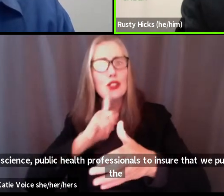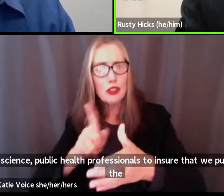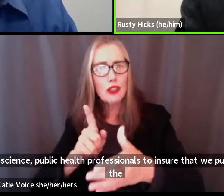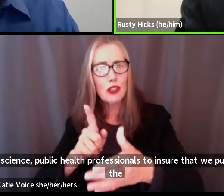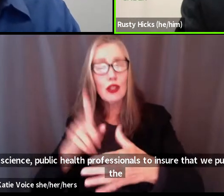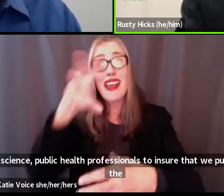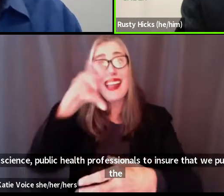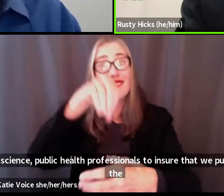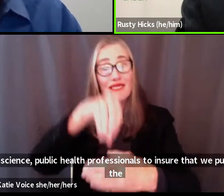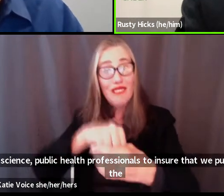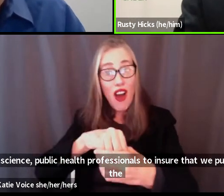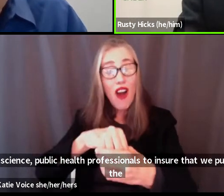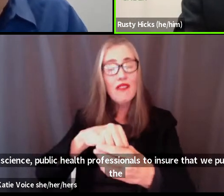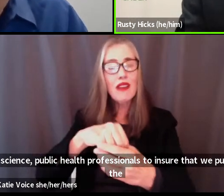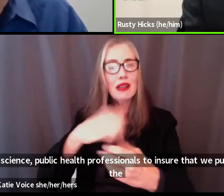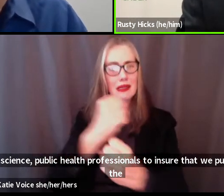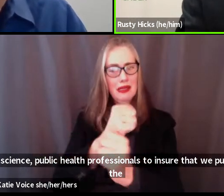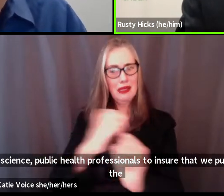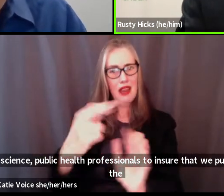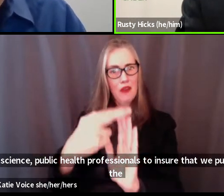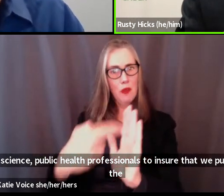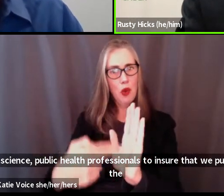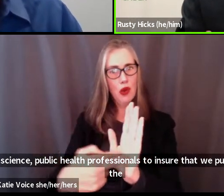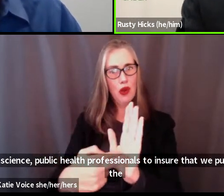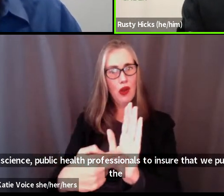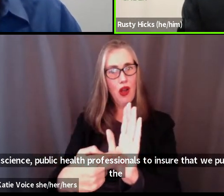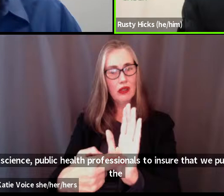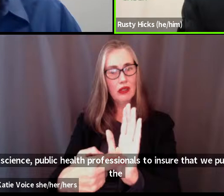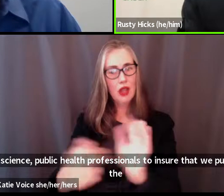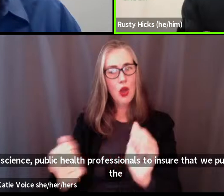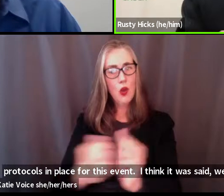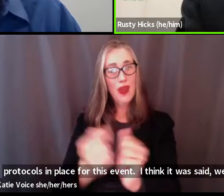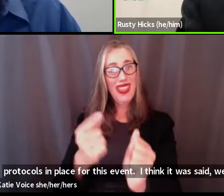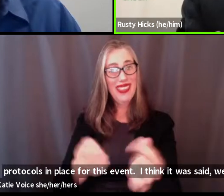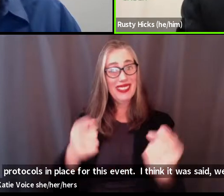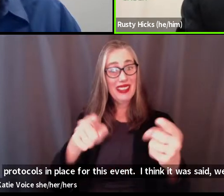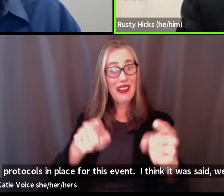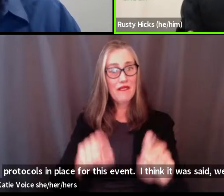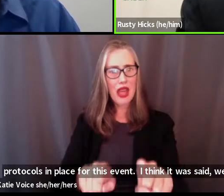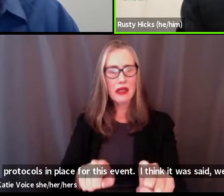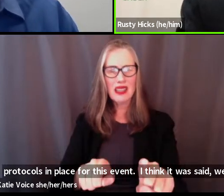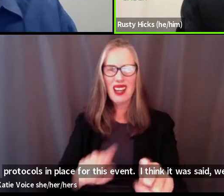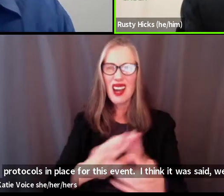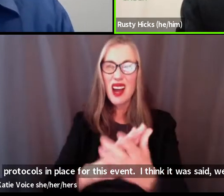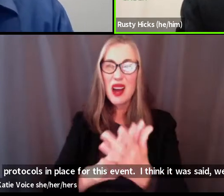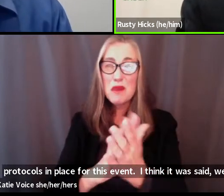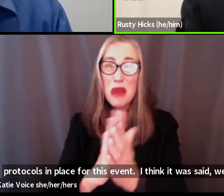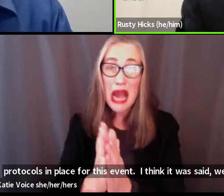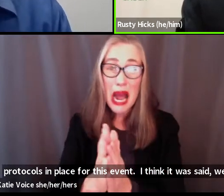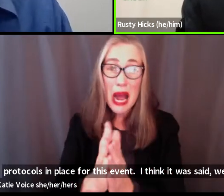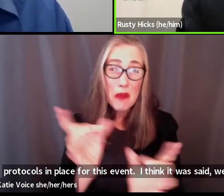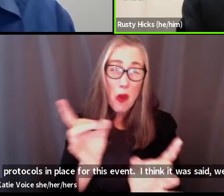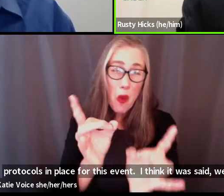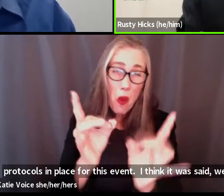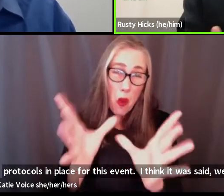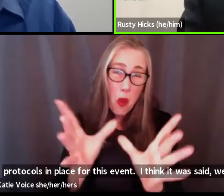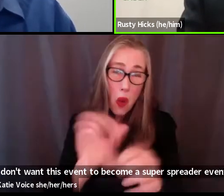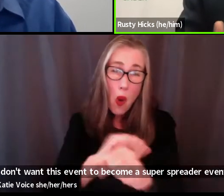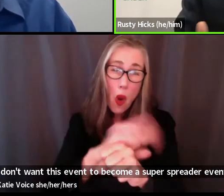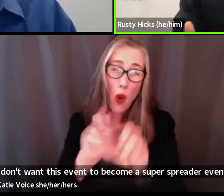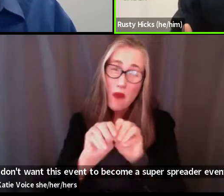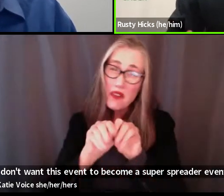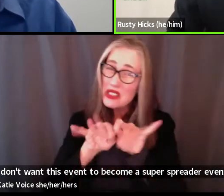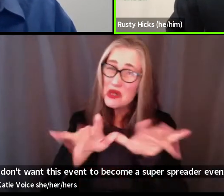event. I think it was said we don't want this event to become a super spreader event.